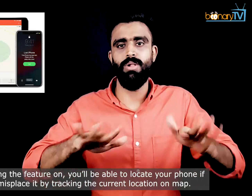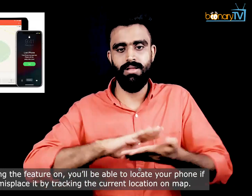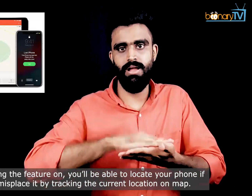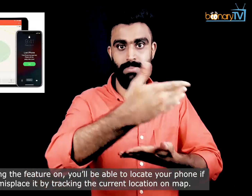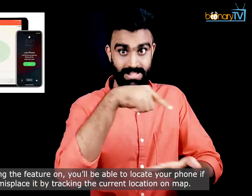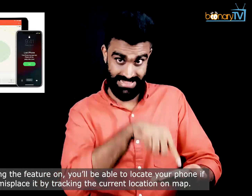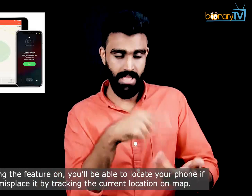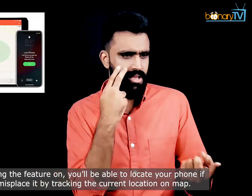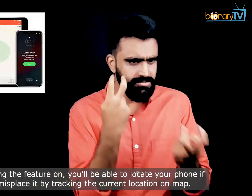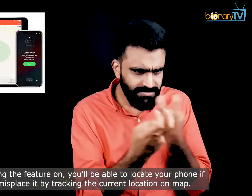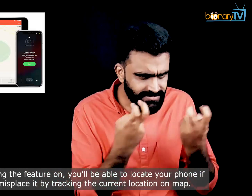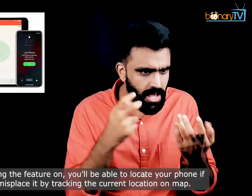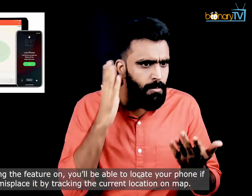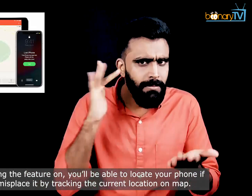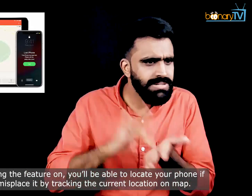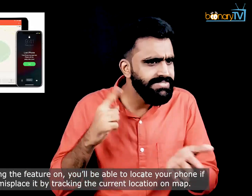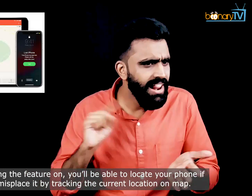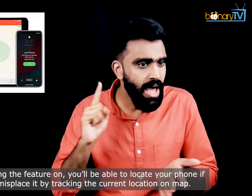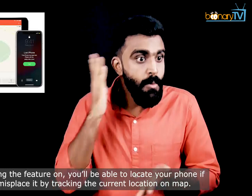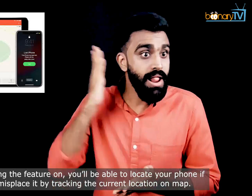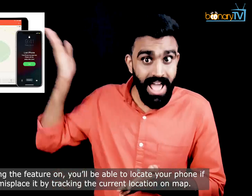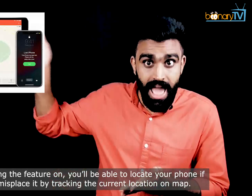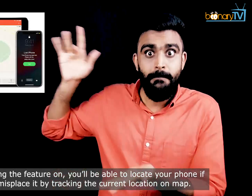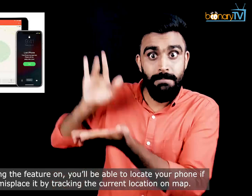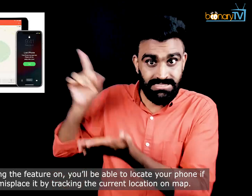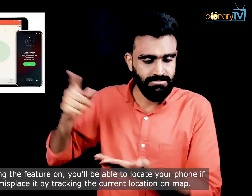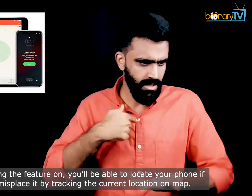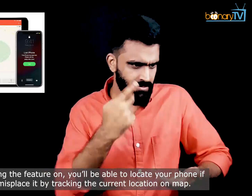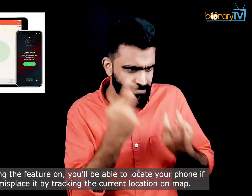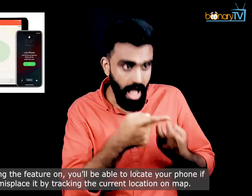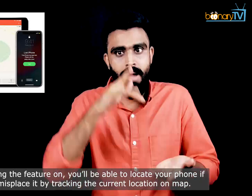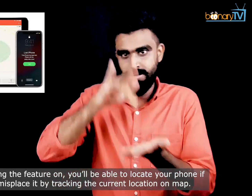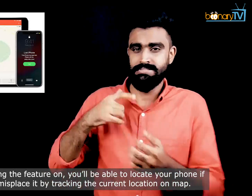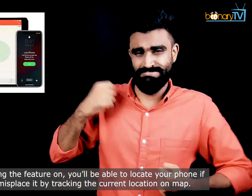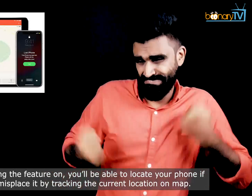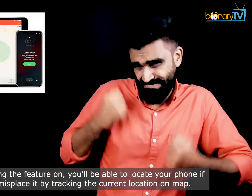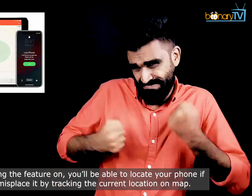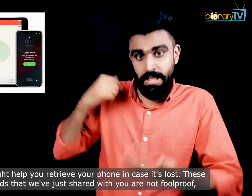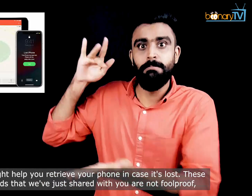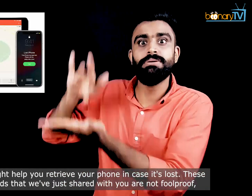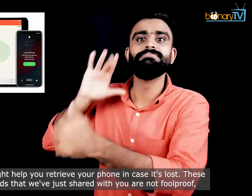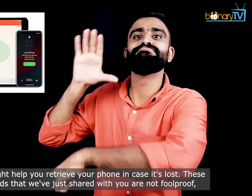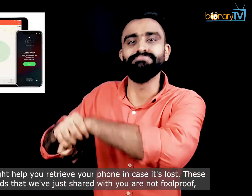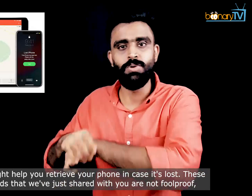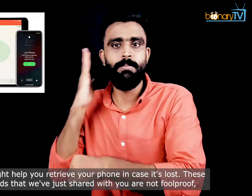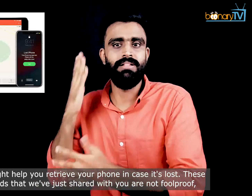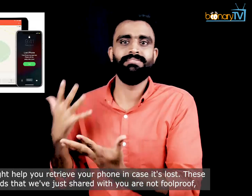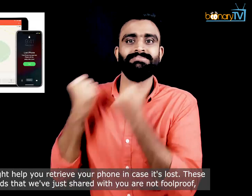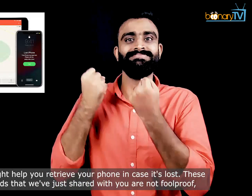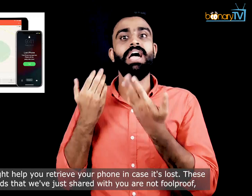it by tracking the current location on map. This might help you to retrieve your phone in case